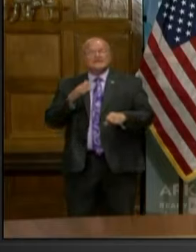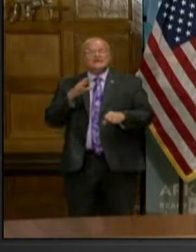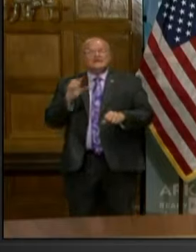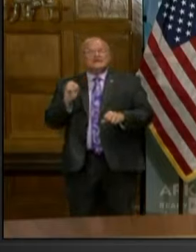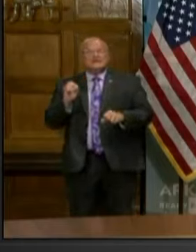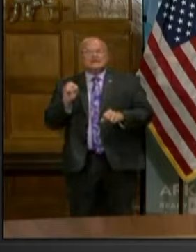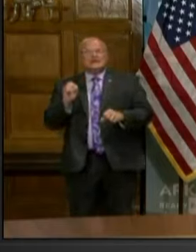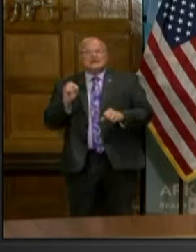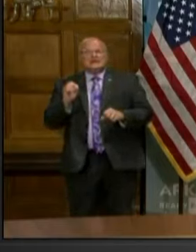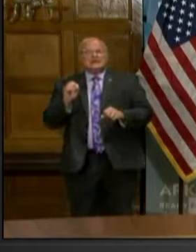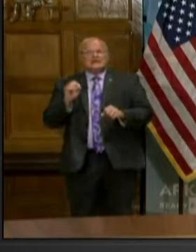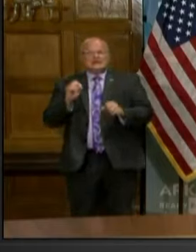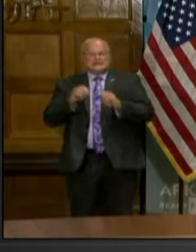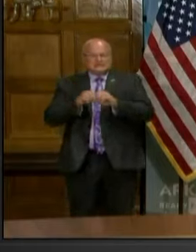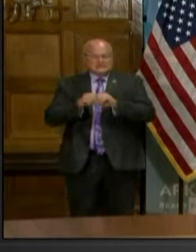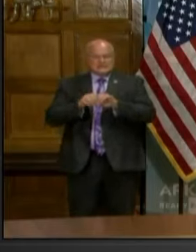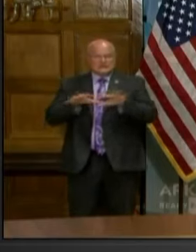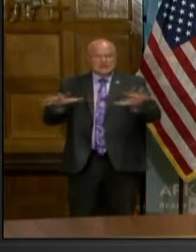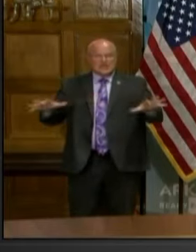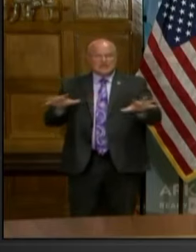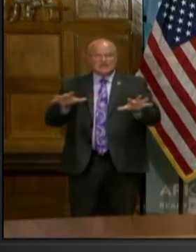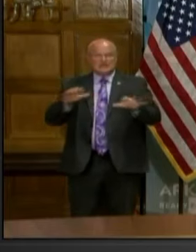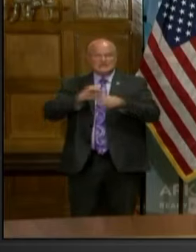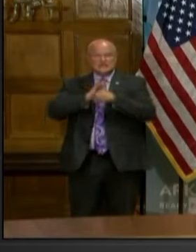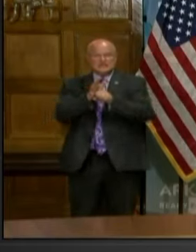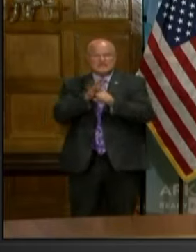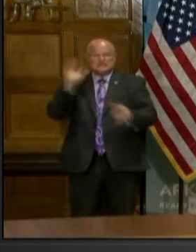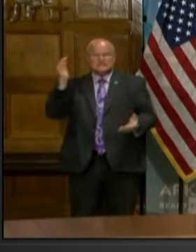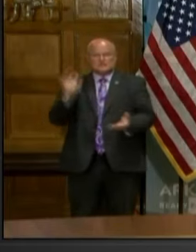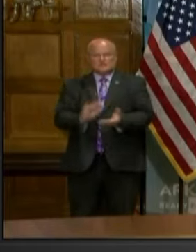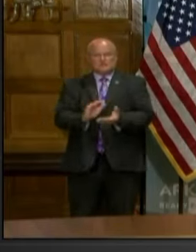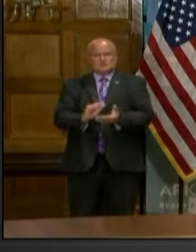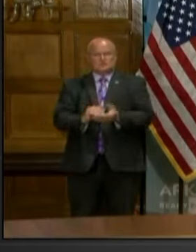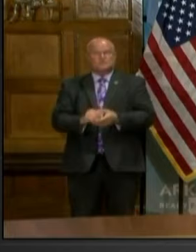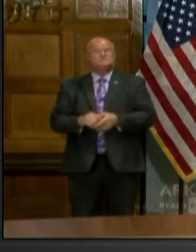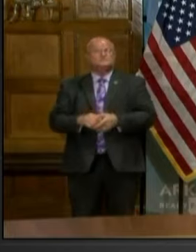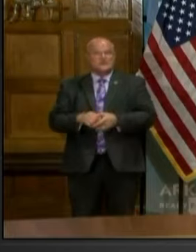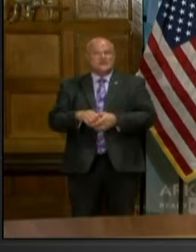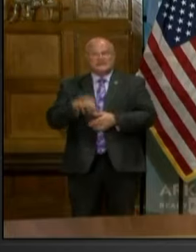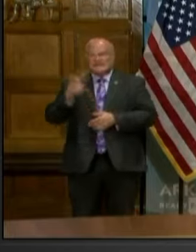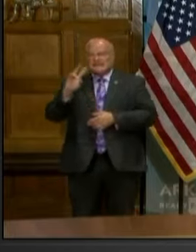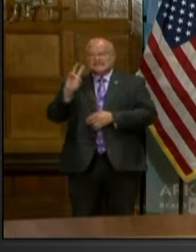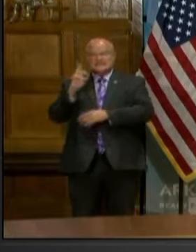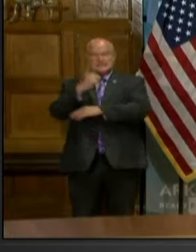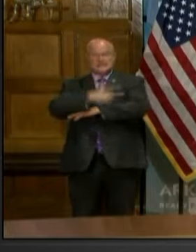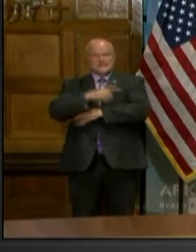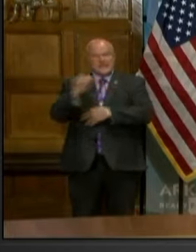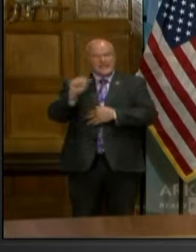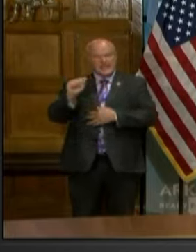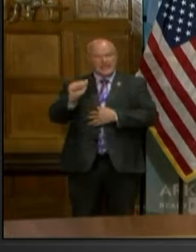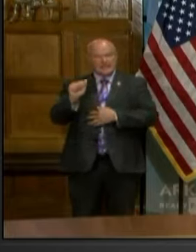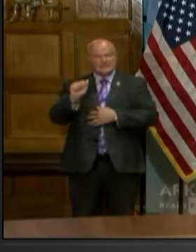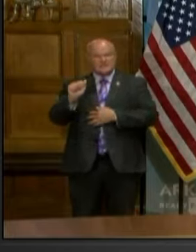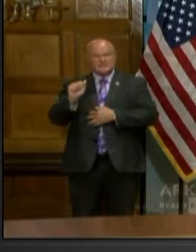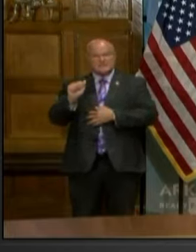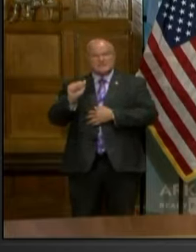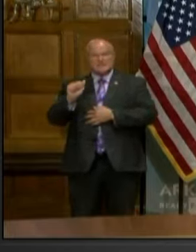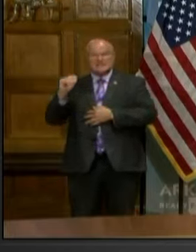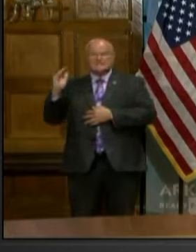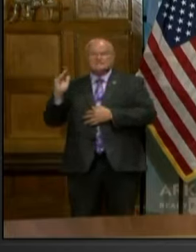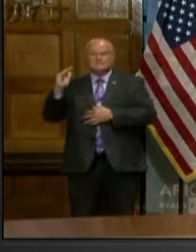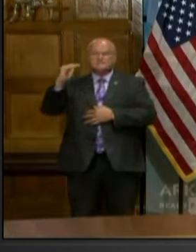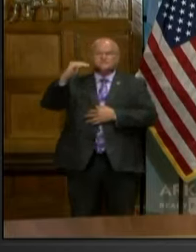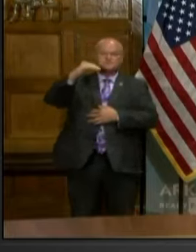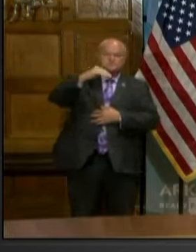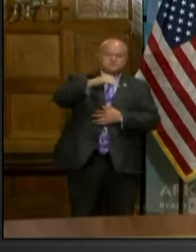the spread of the virus. And so you can see with the 7-day rolling average, the trend line started